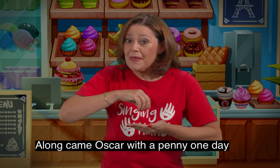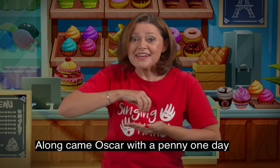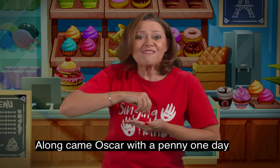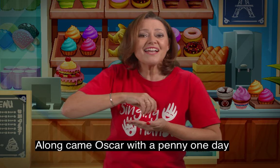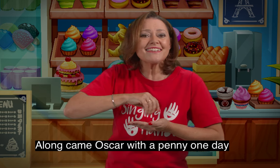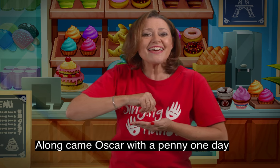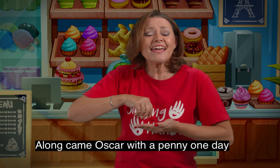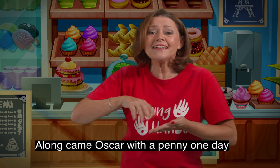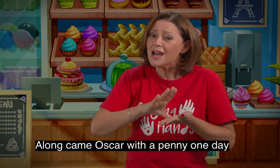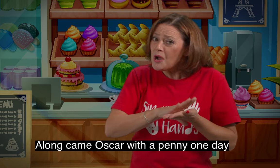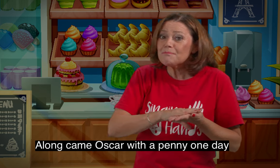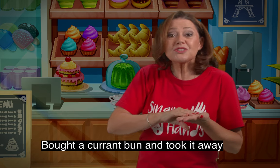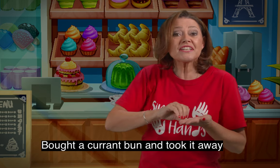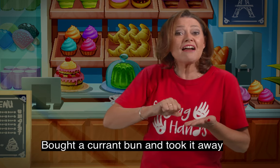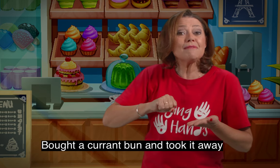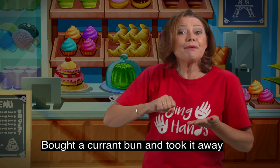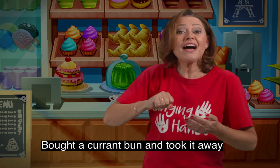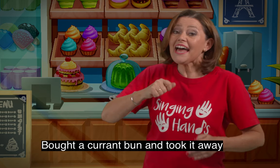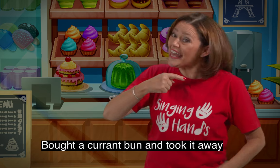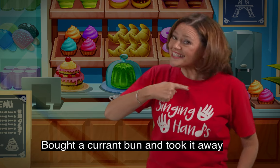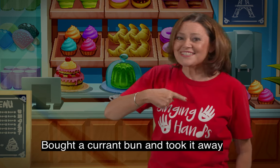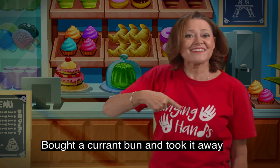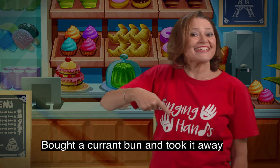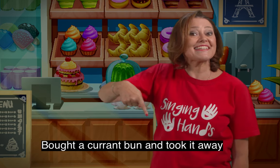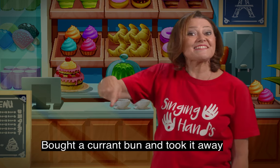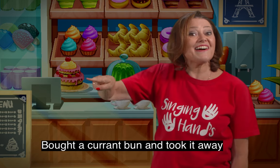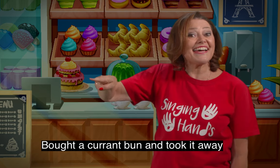penny one day, bought a currant bun and took it away.